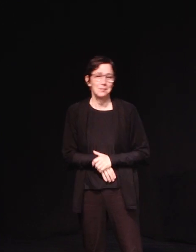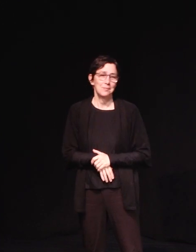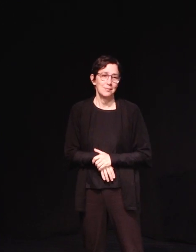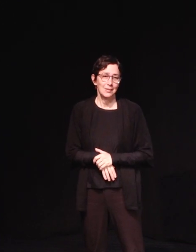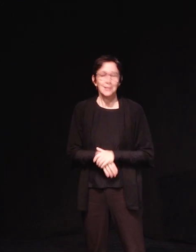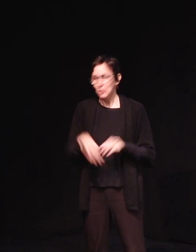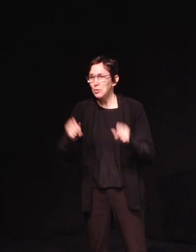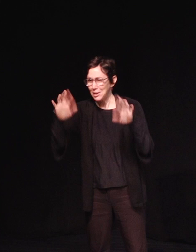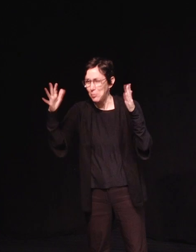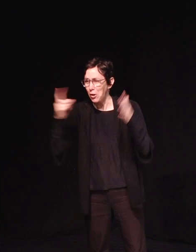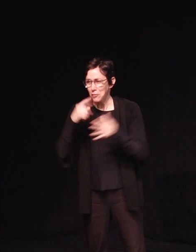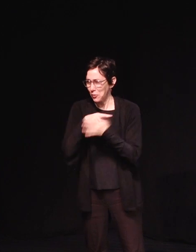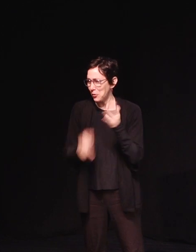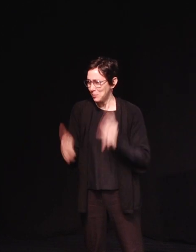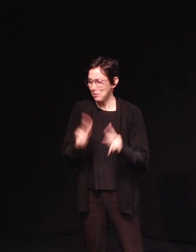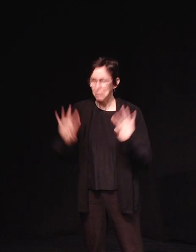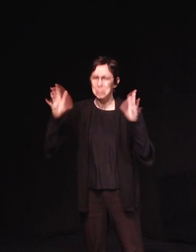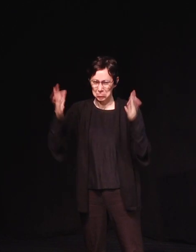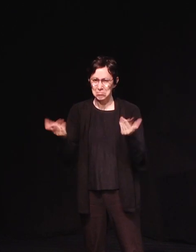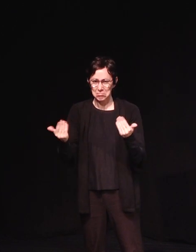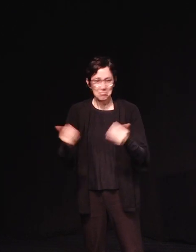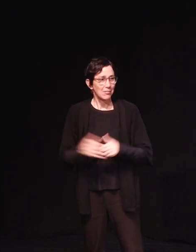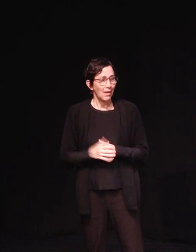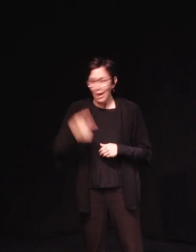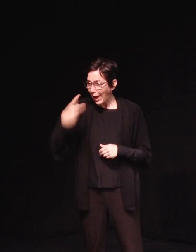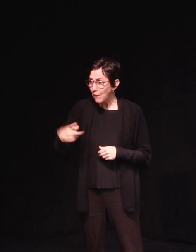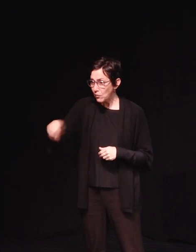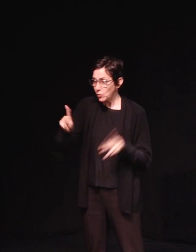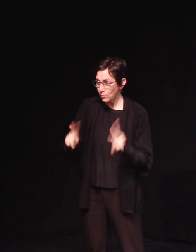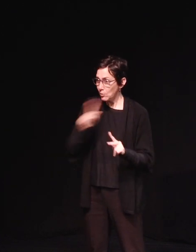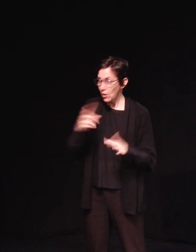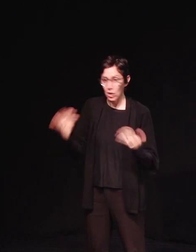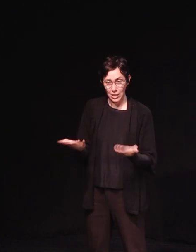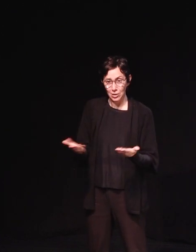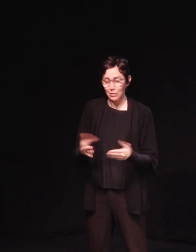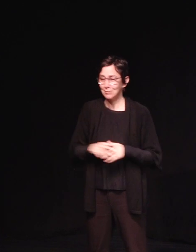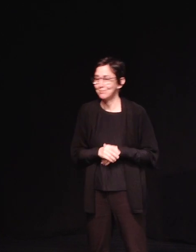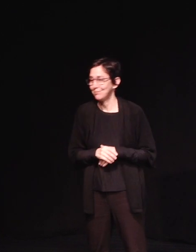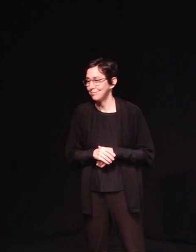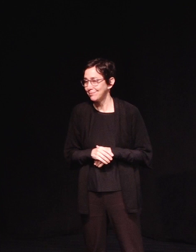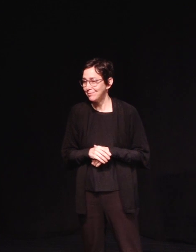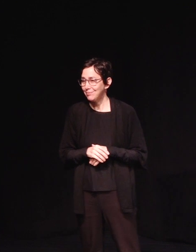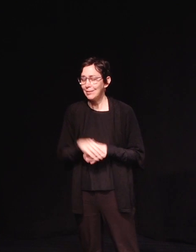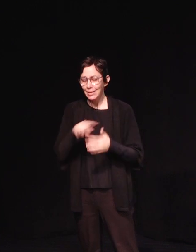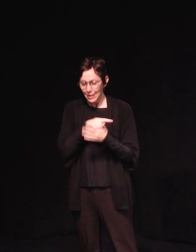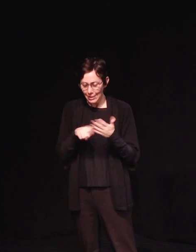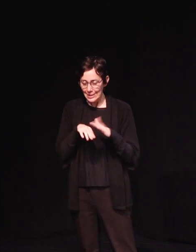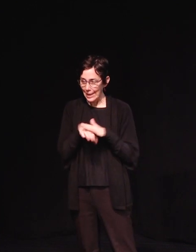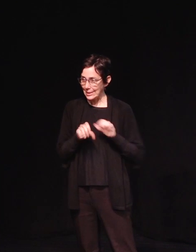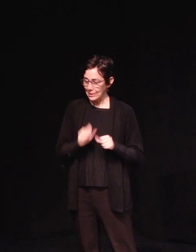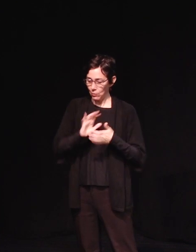you can applaud them, yes, yes. Half of them are here, that's why they're being modest. These accessible films will travel to over